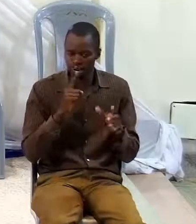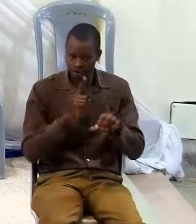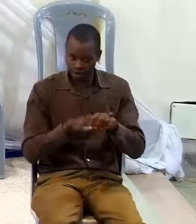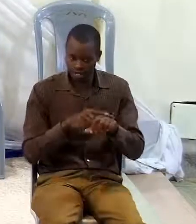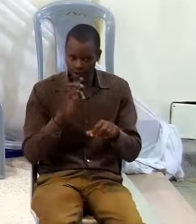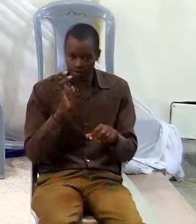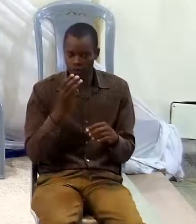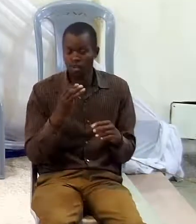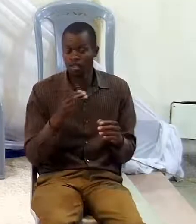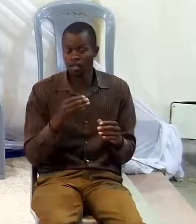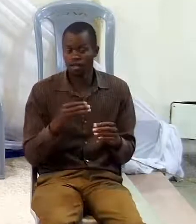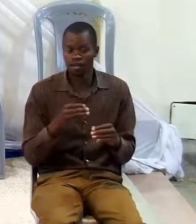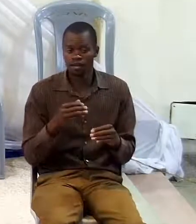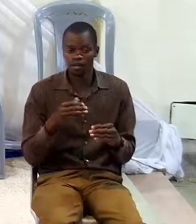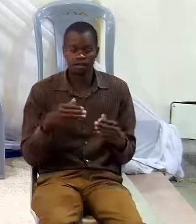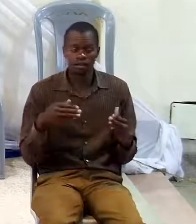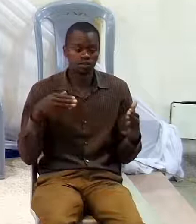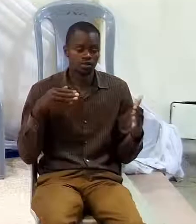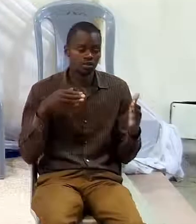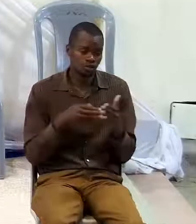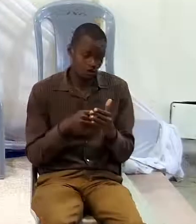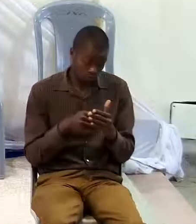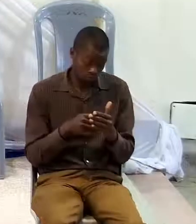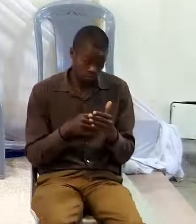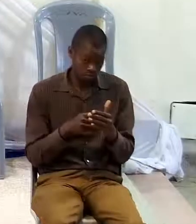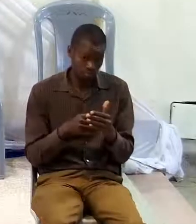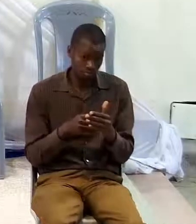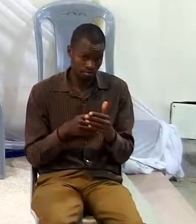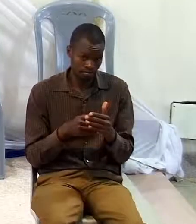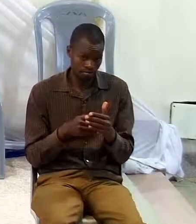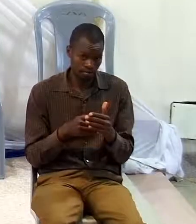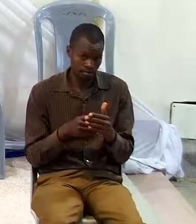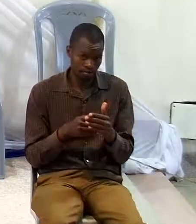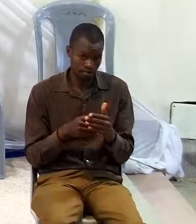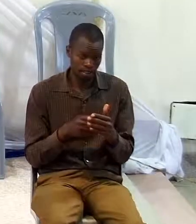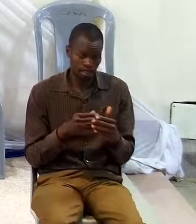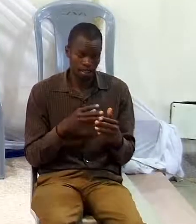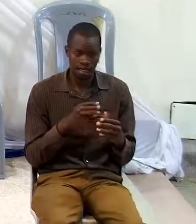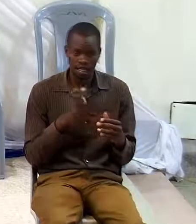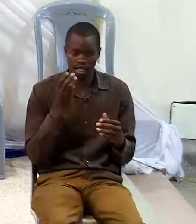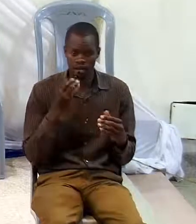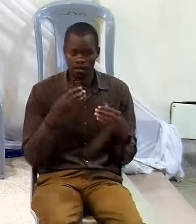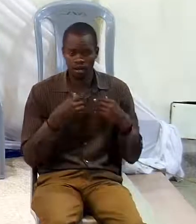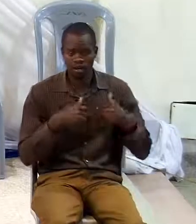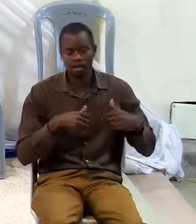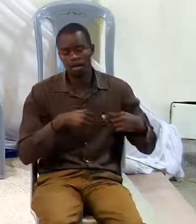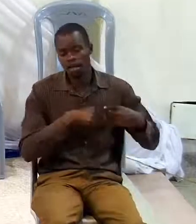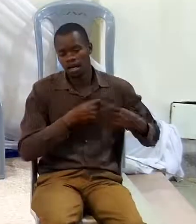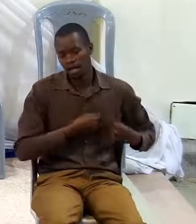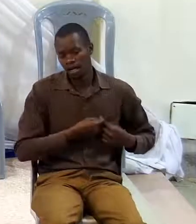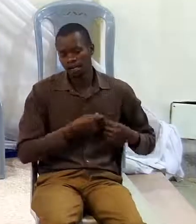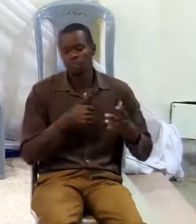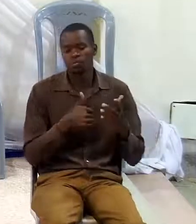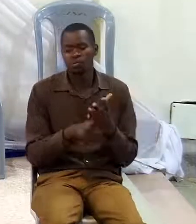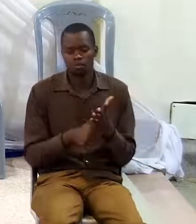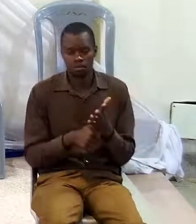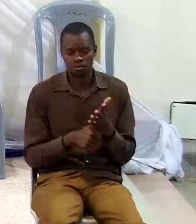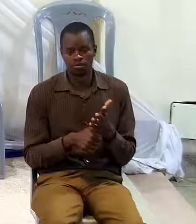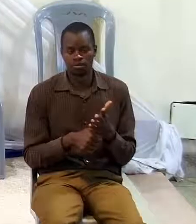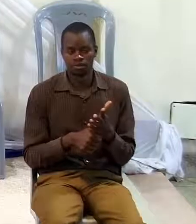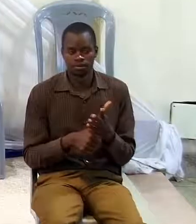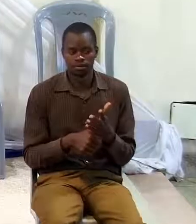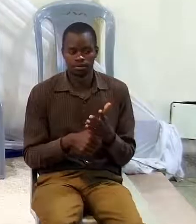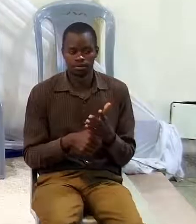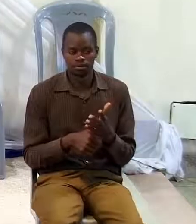then stroke strikes, and many of those arterial conditions, the heart conditions. And